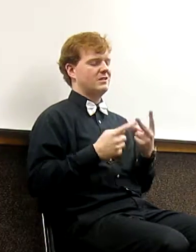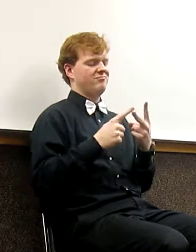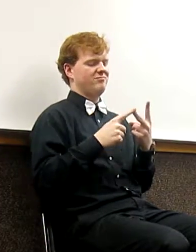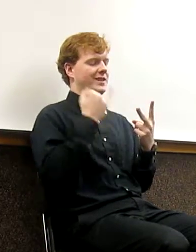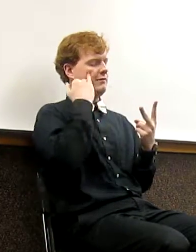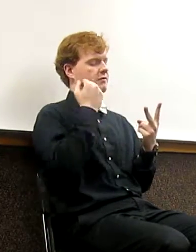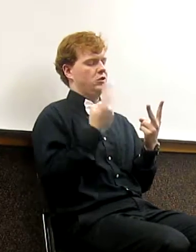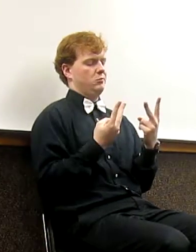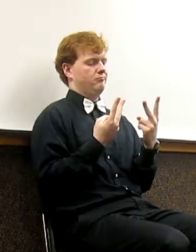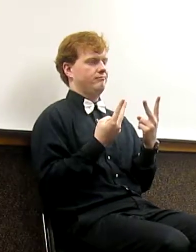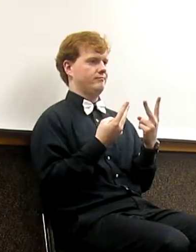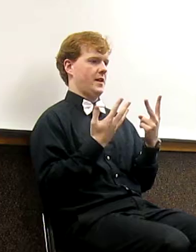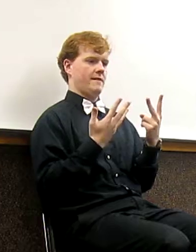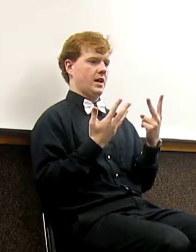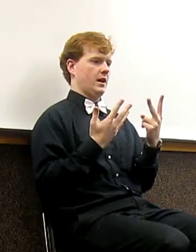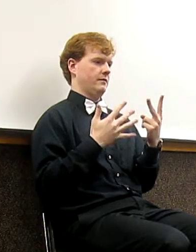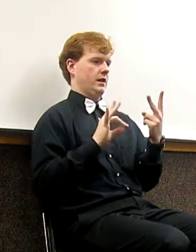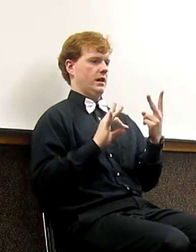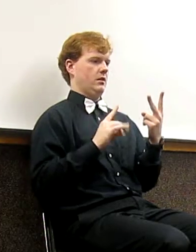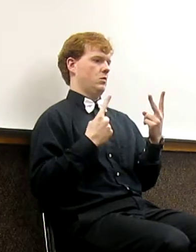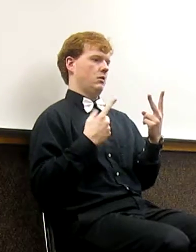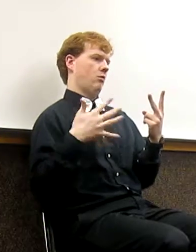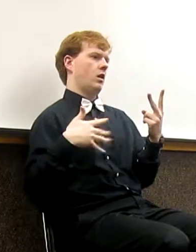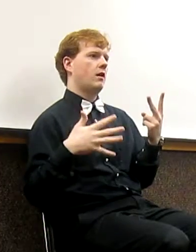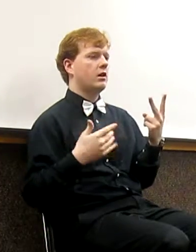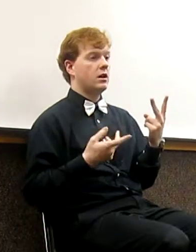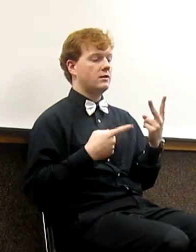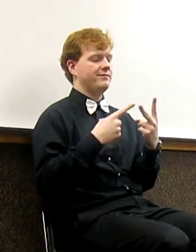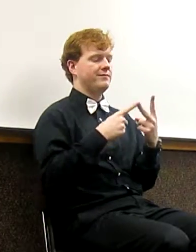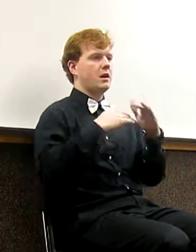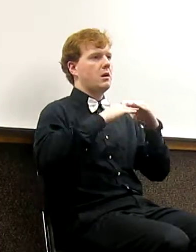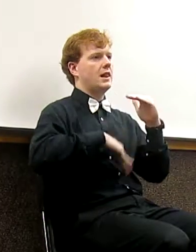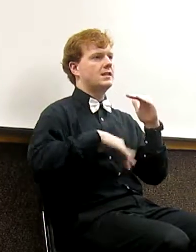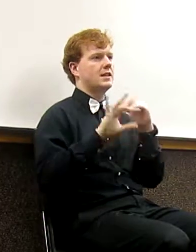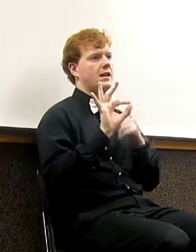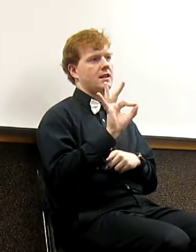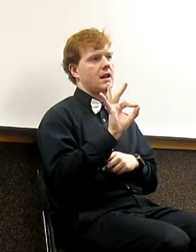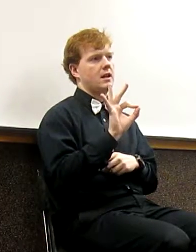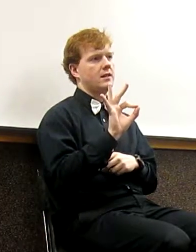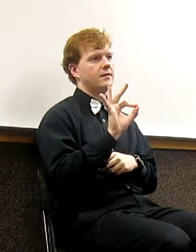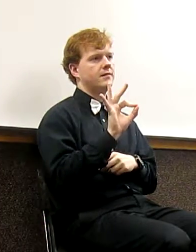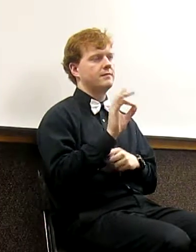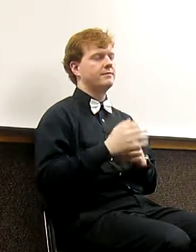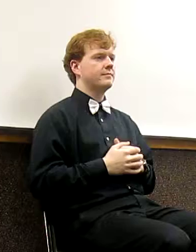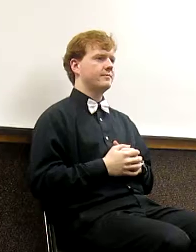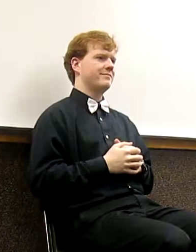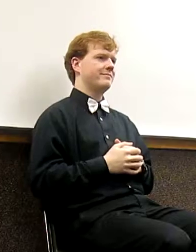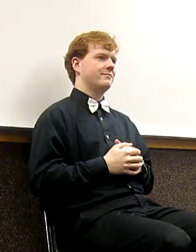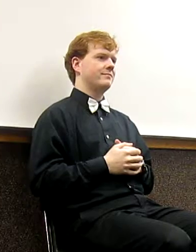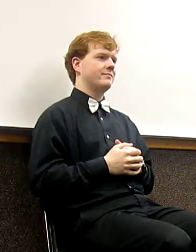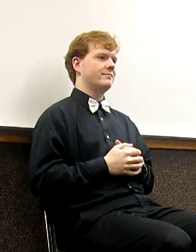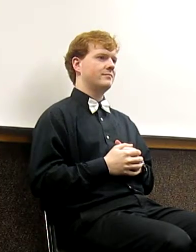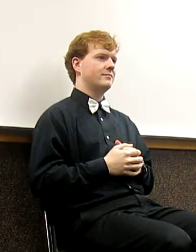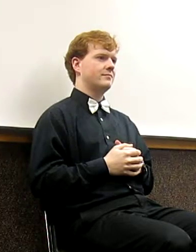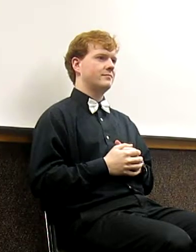8, 1, whatever. Not 9, less than 9. And the number is different for all foods.